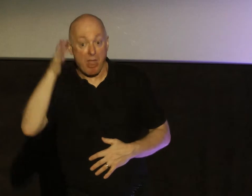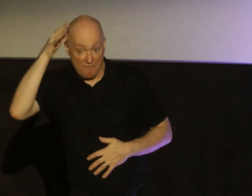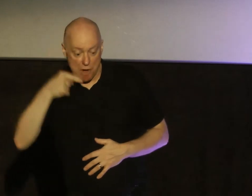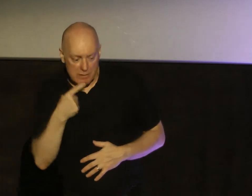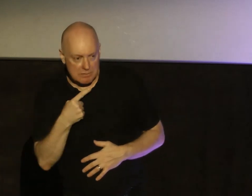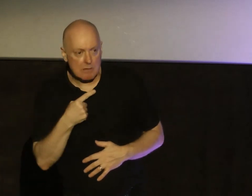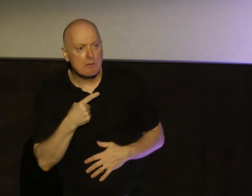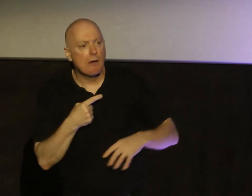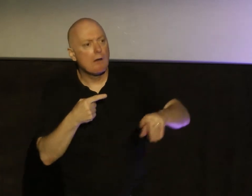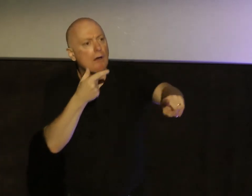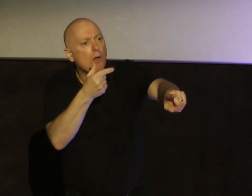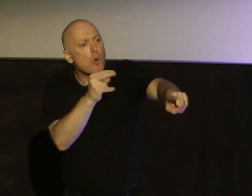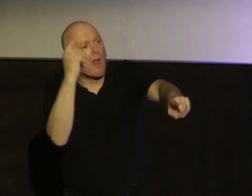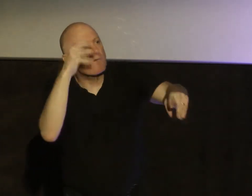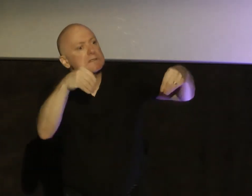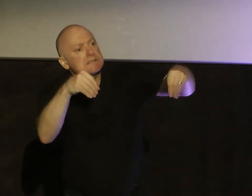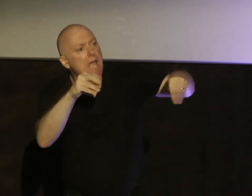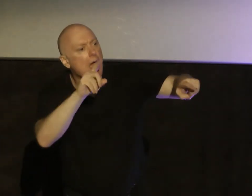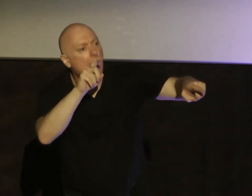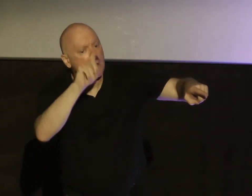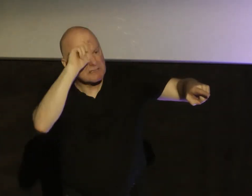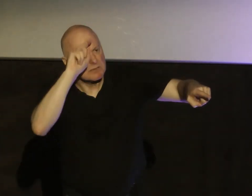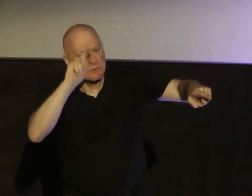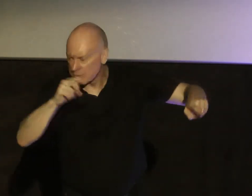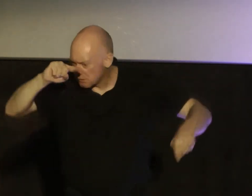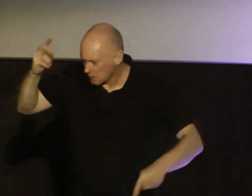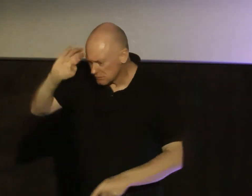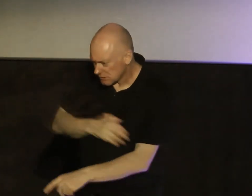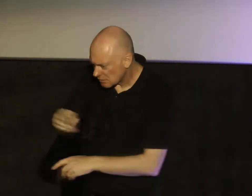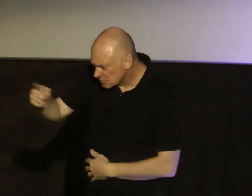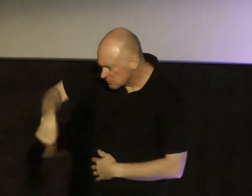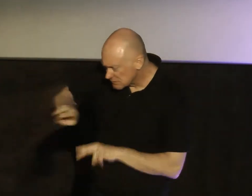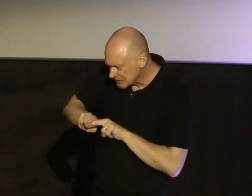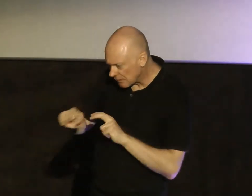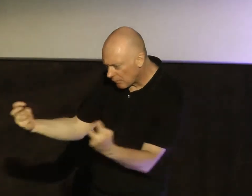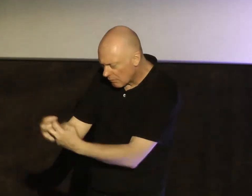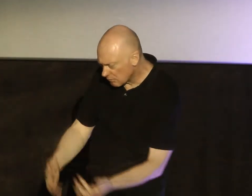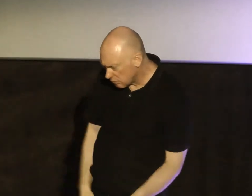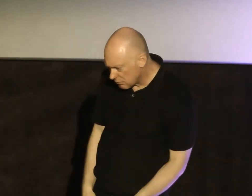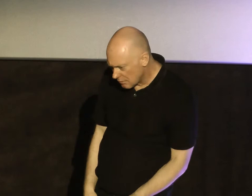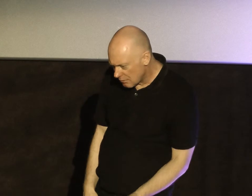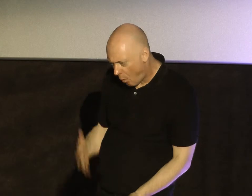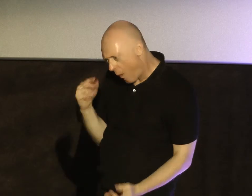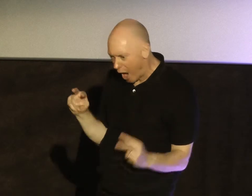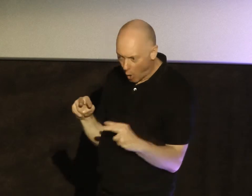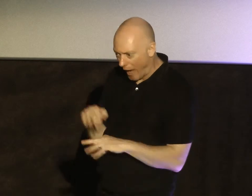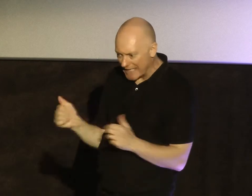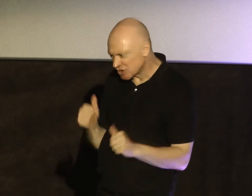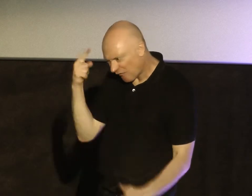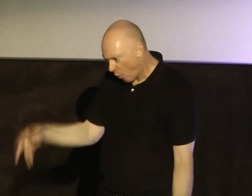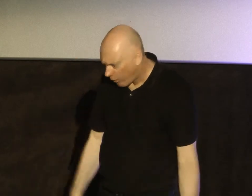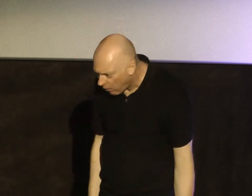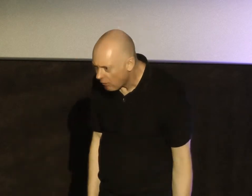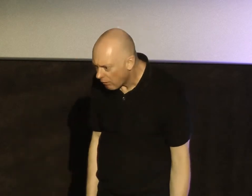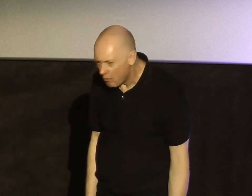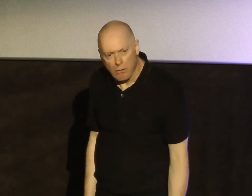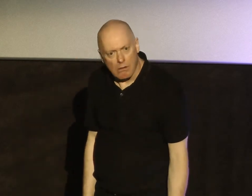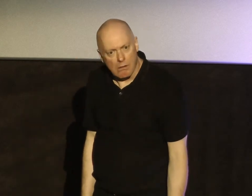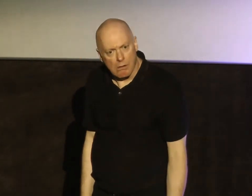for sale in Egypt, he said to his sons, why do you look at each other? And he said,